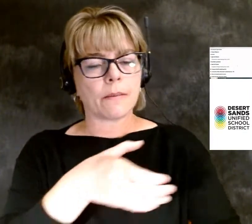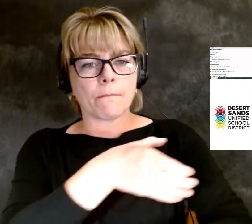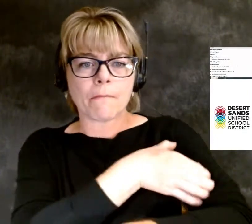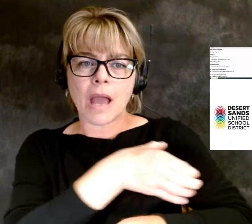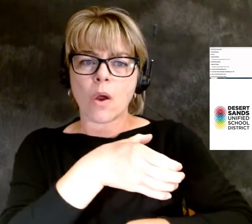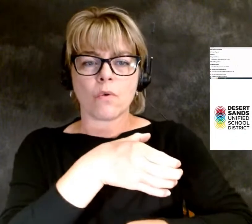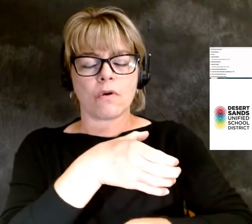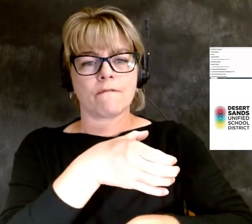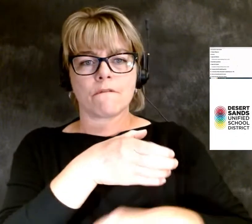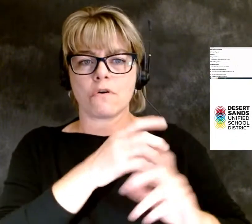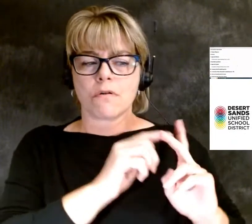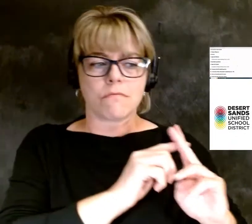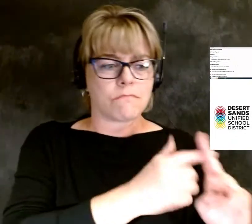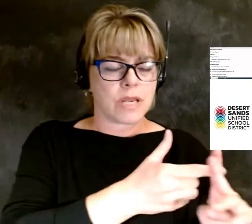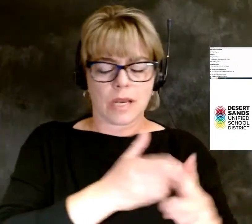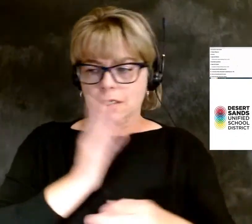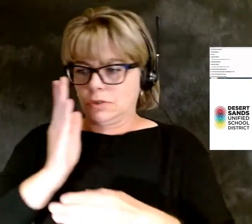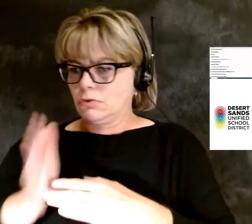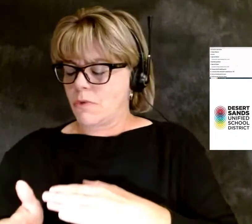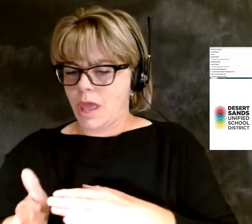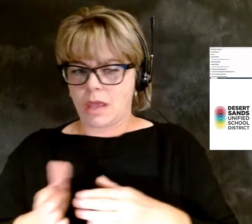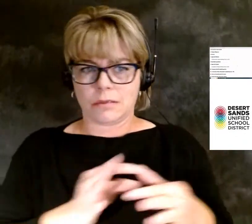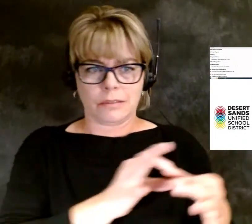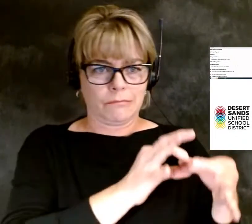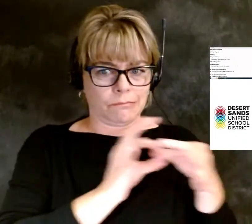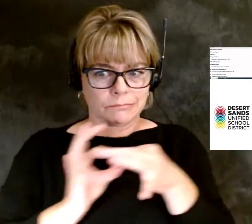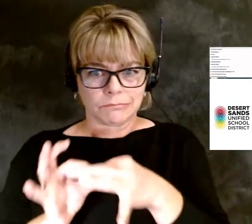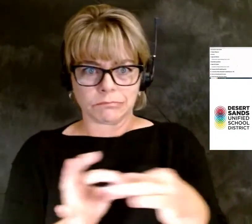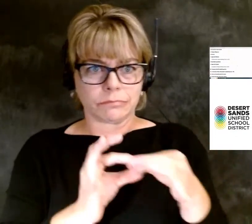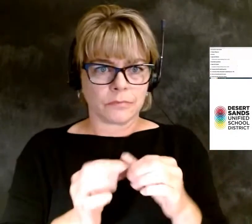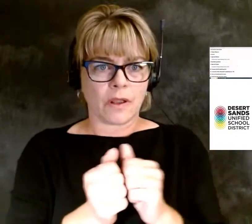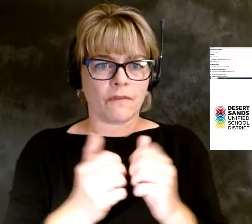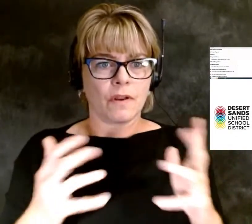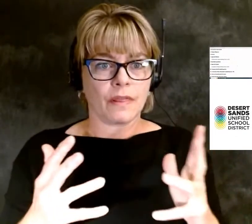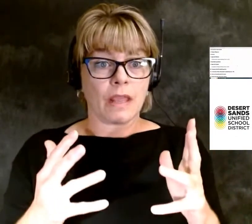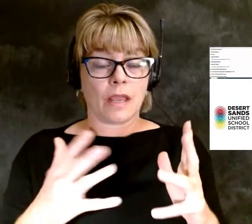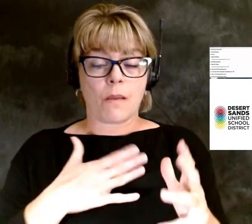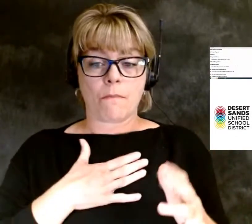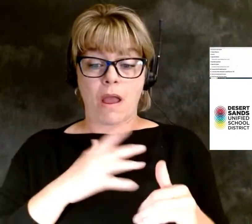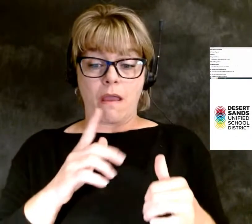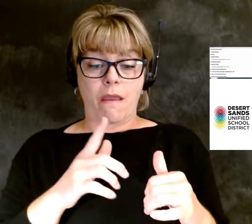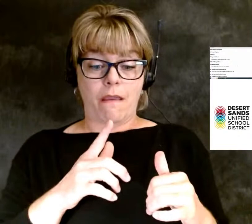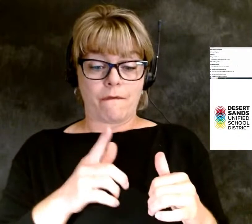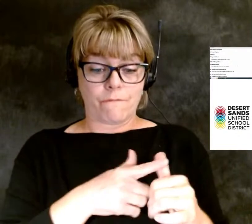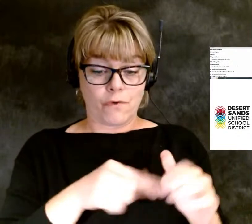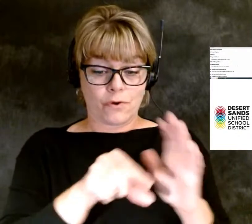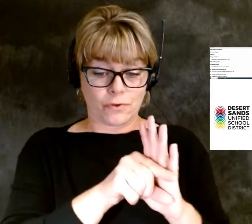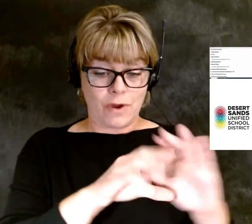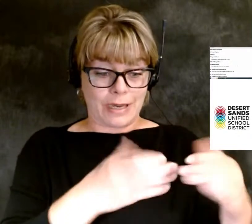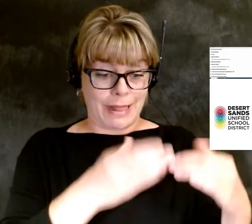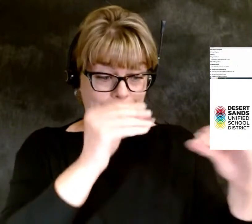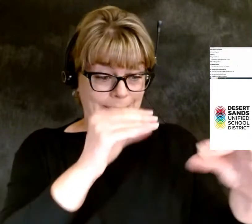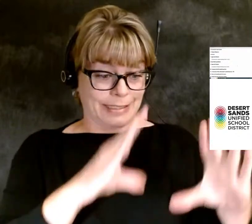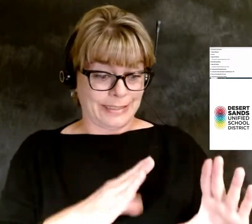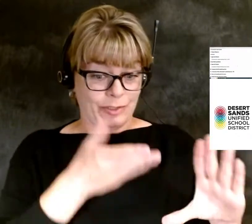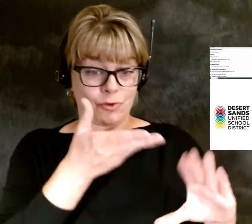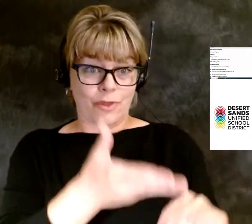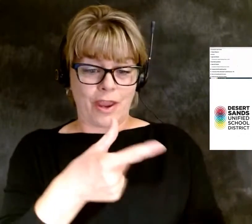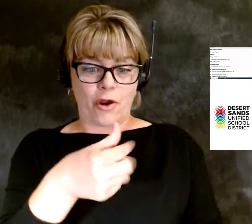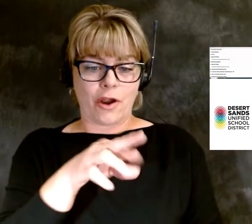at the retirement of the student teacher from my first grade class at Gerald Ford. So I was really grateful to be a part of